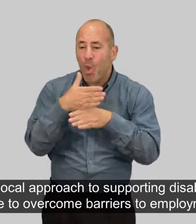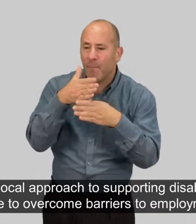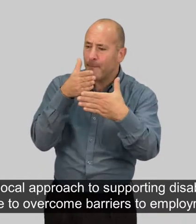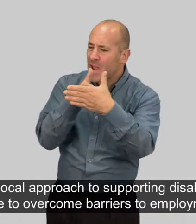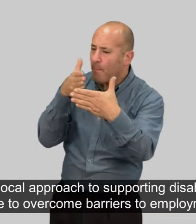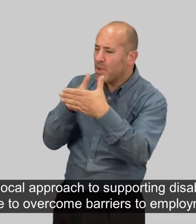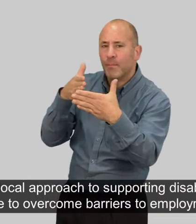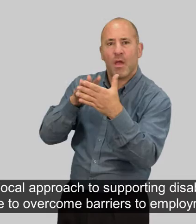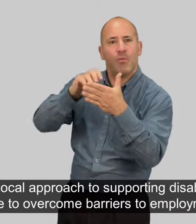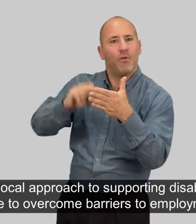overcome barriers to employment.